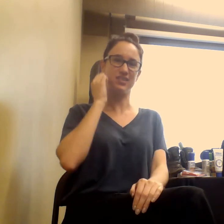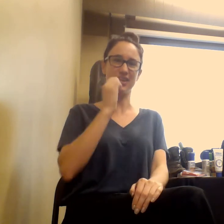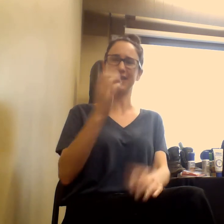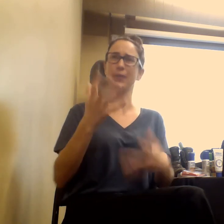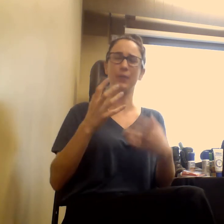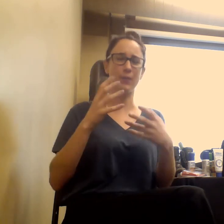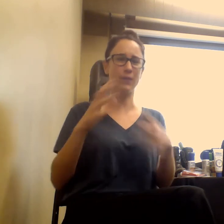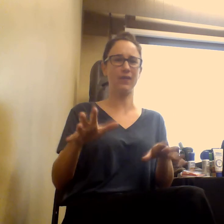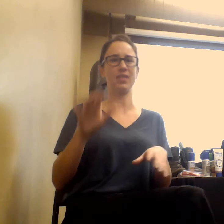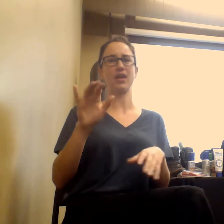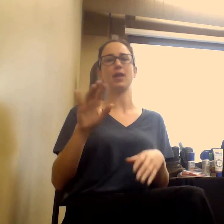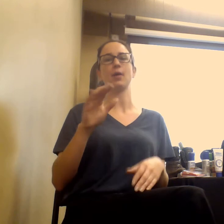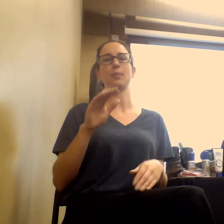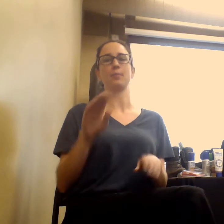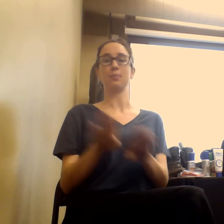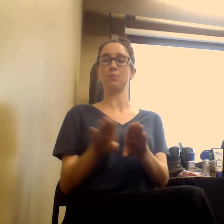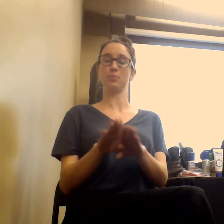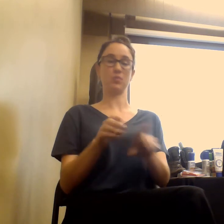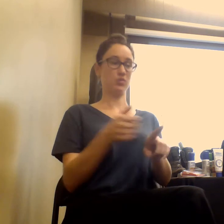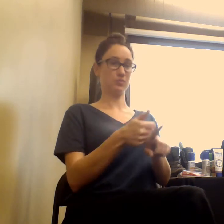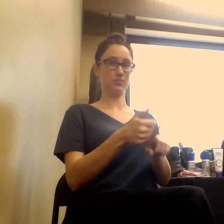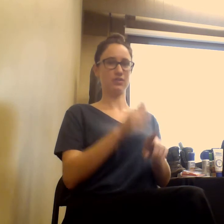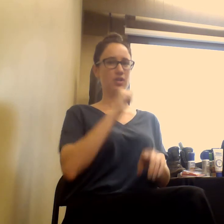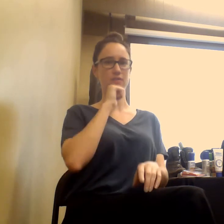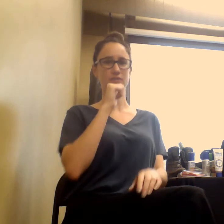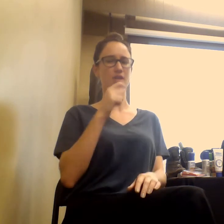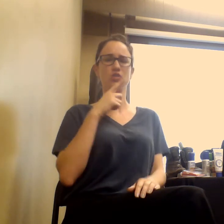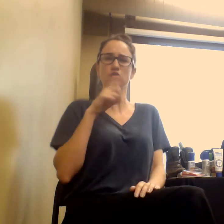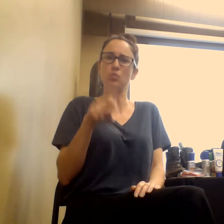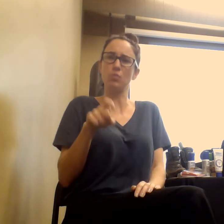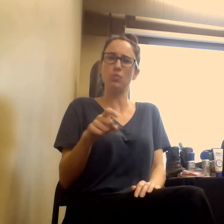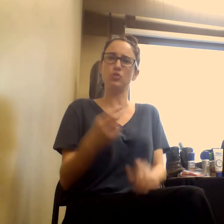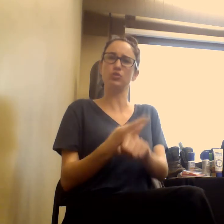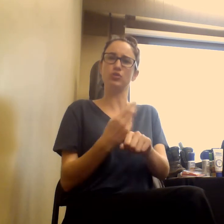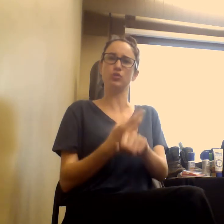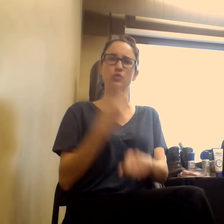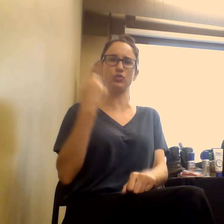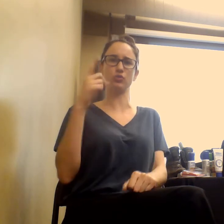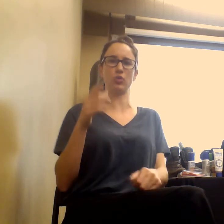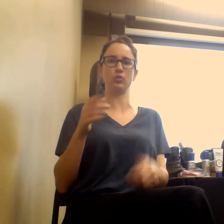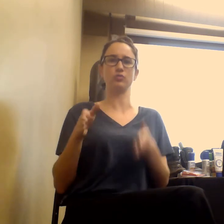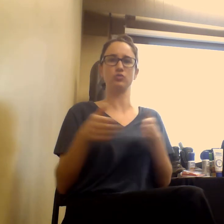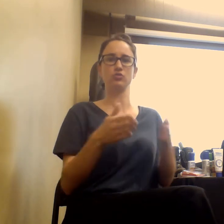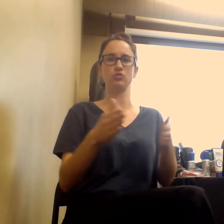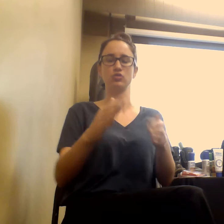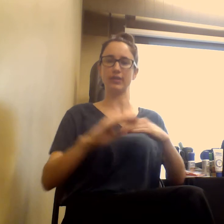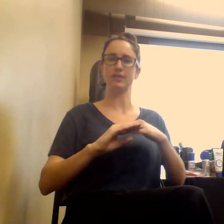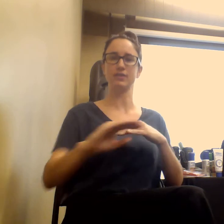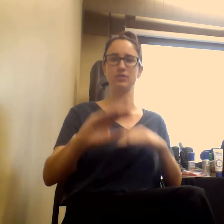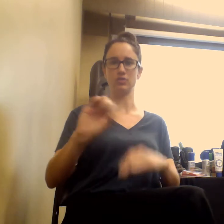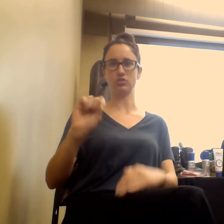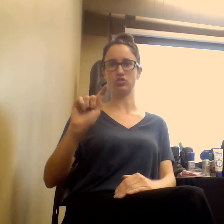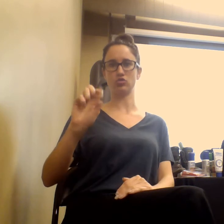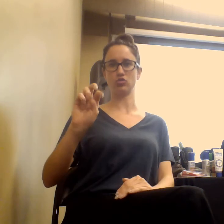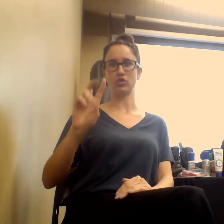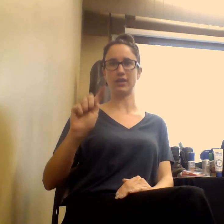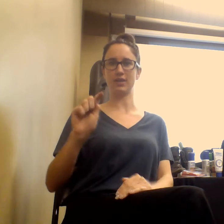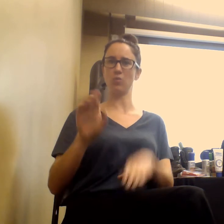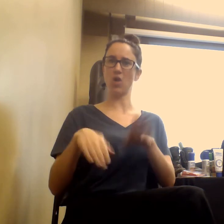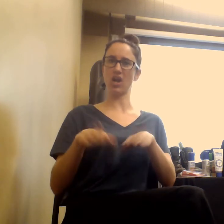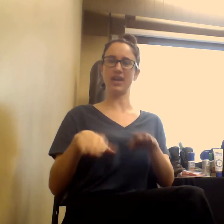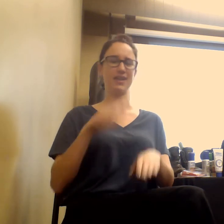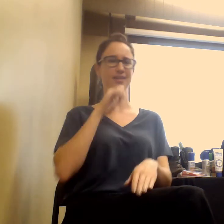asphalt as far as their karma goes, right? You're doing your boot a disservice by putting them on asphalt. But I needed to